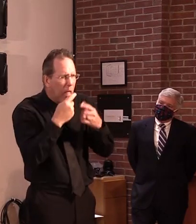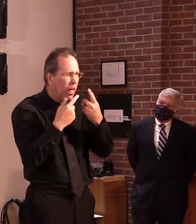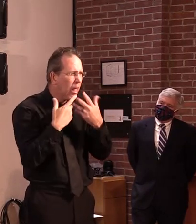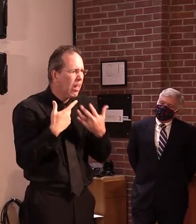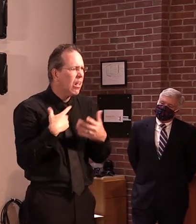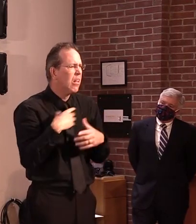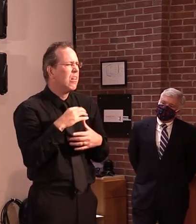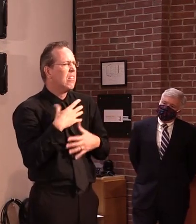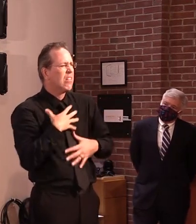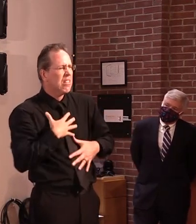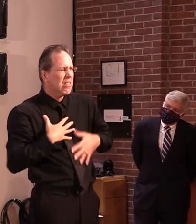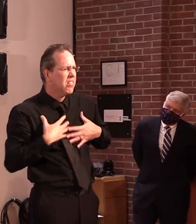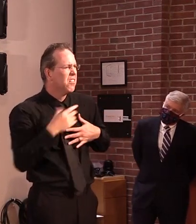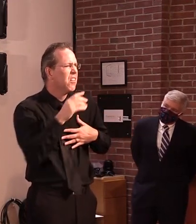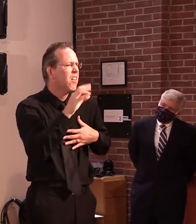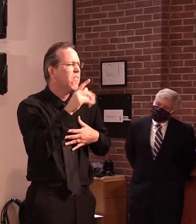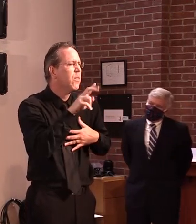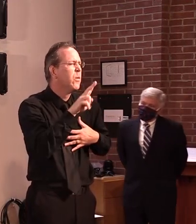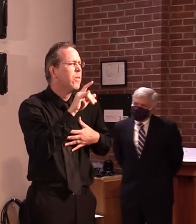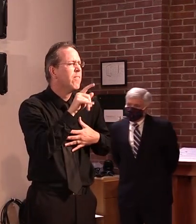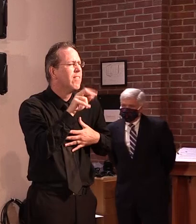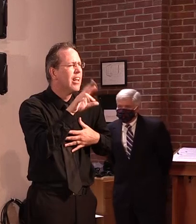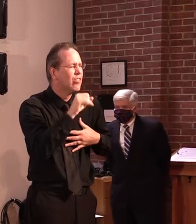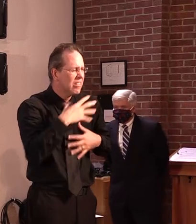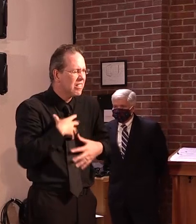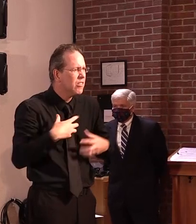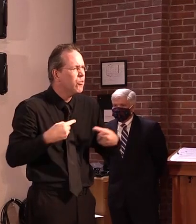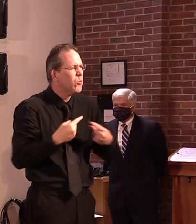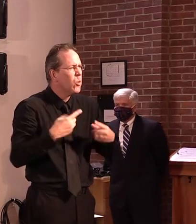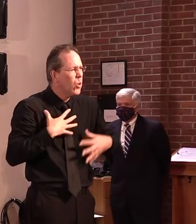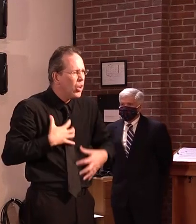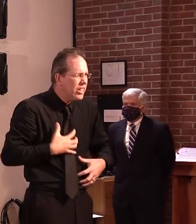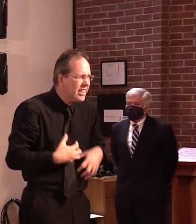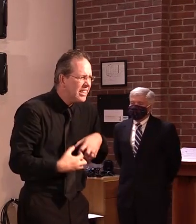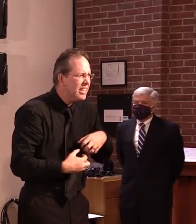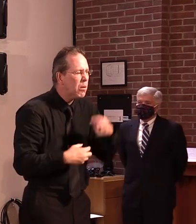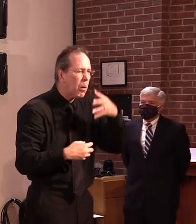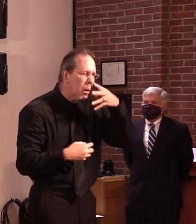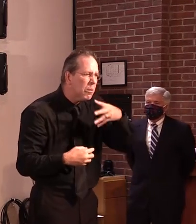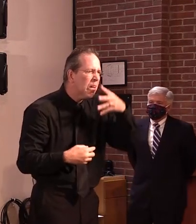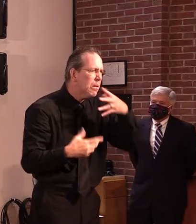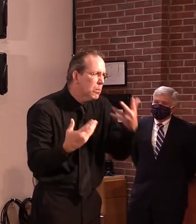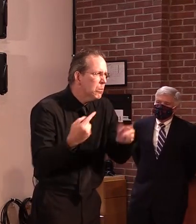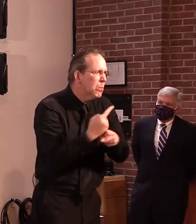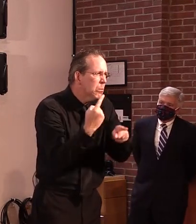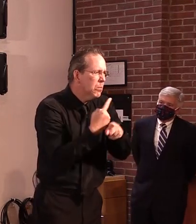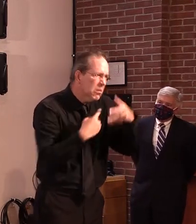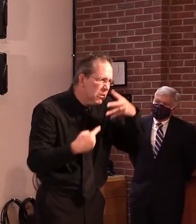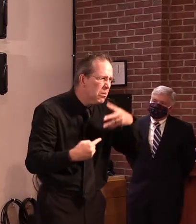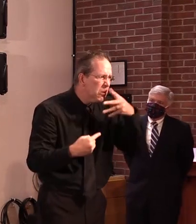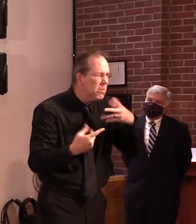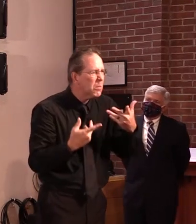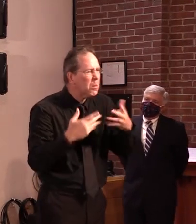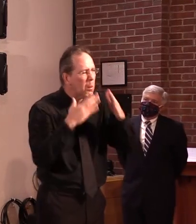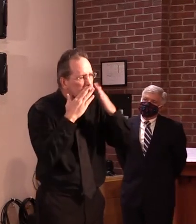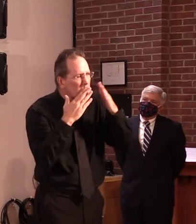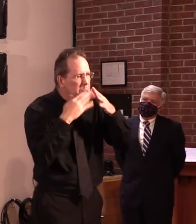body aches, etc. Can be runny nose to start, but not the most prominent